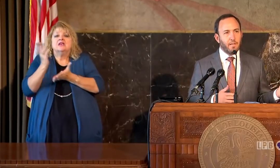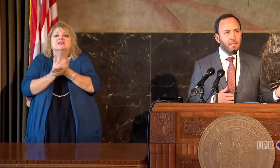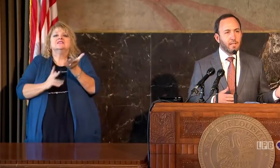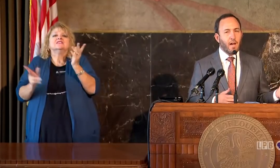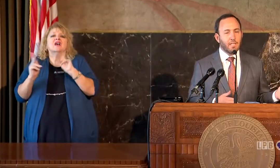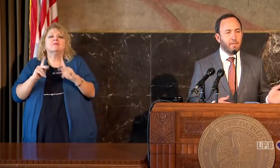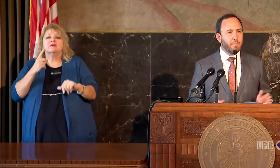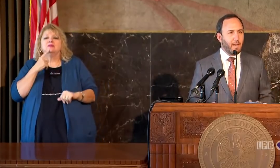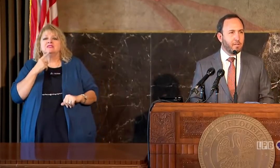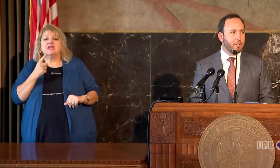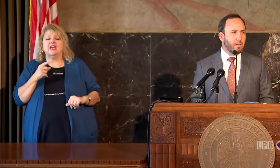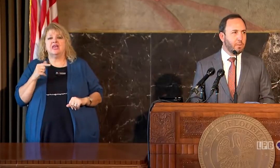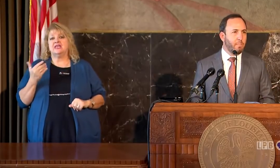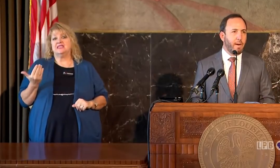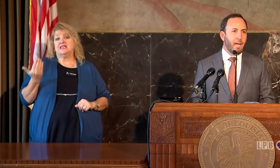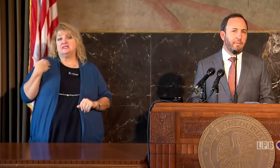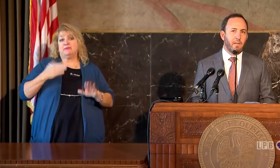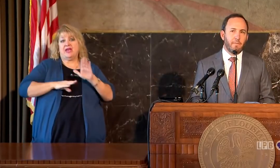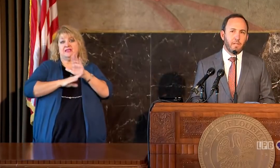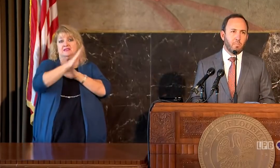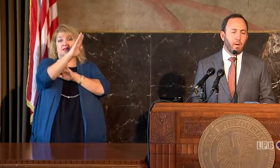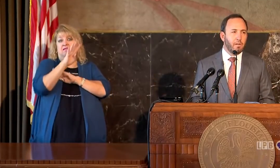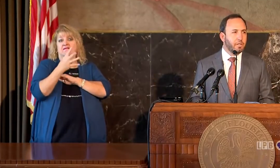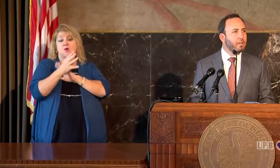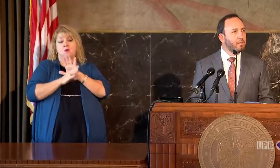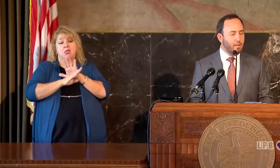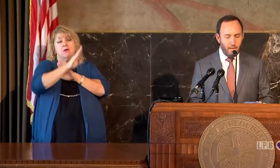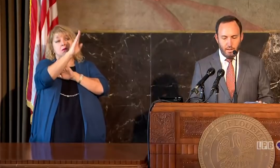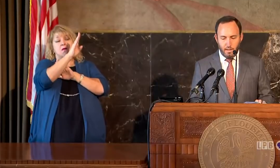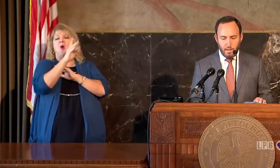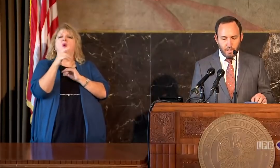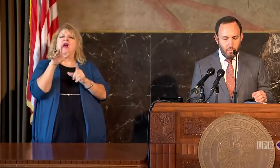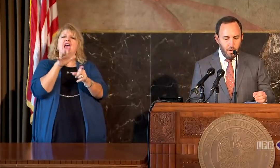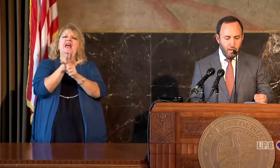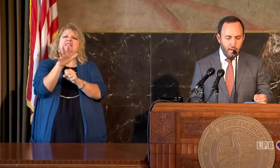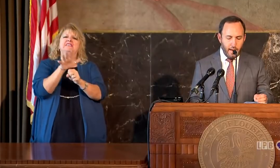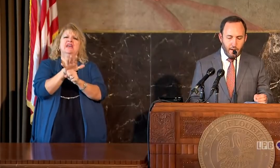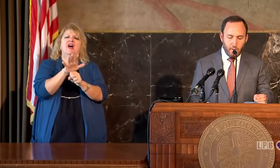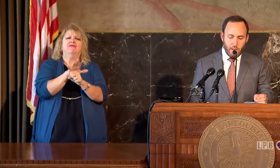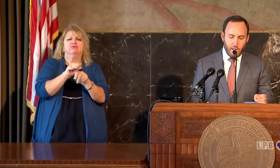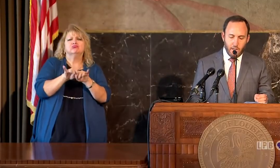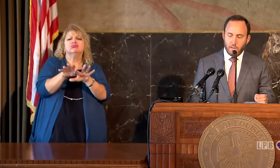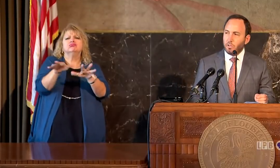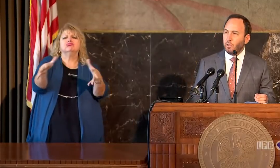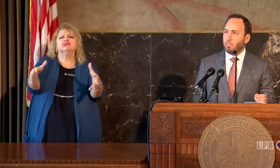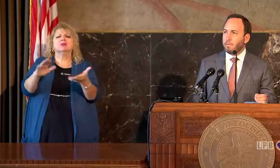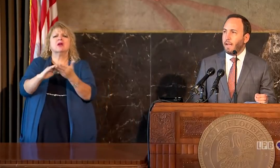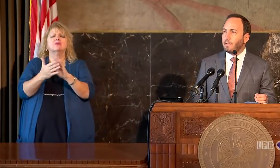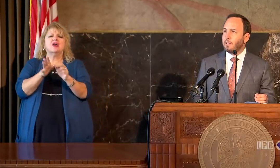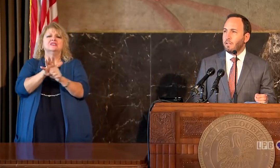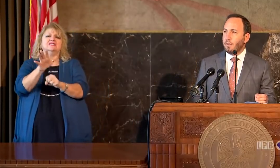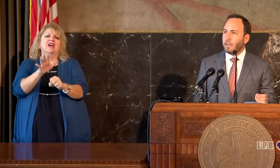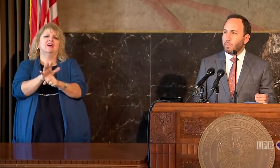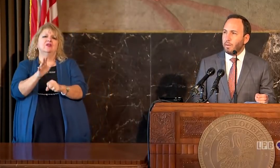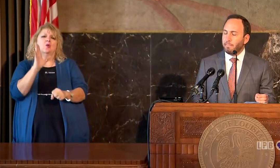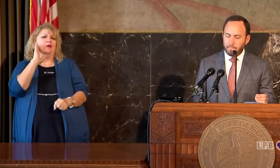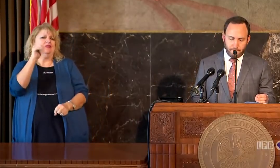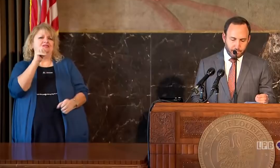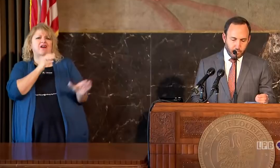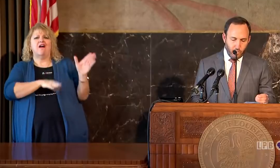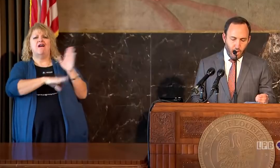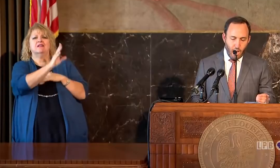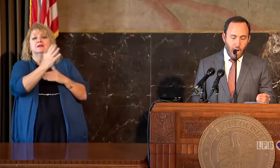because of the size of this past surge, that we might have enough exposure in the community now to prevent another